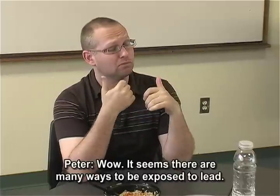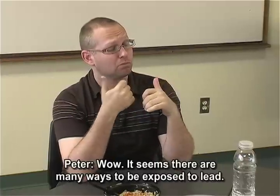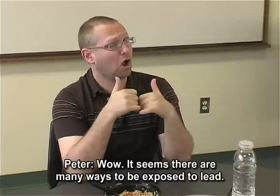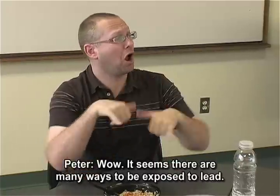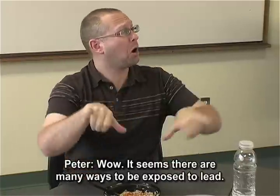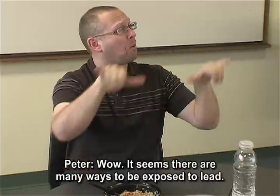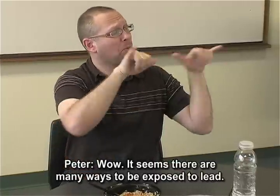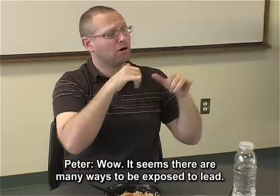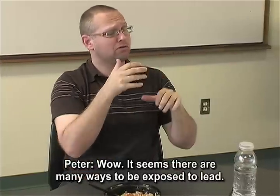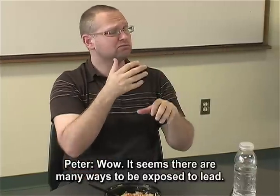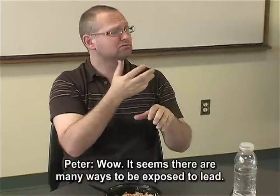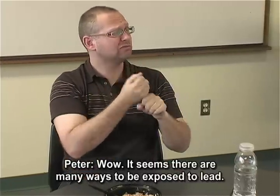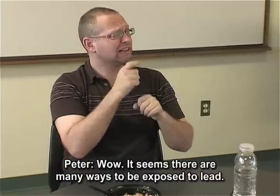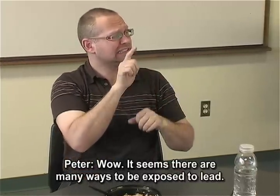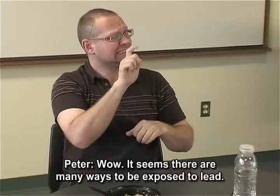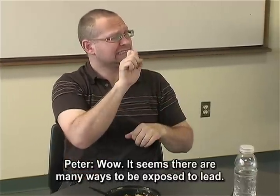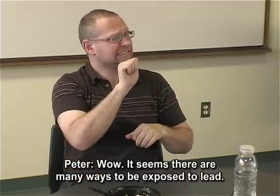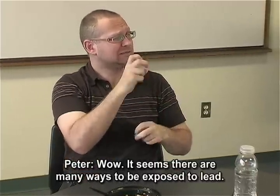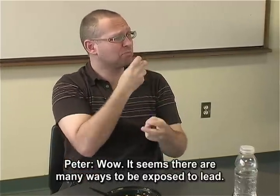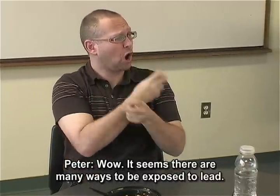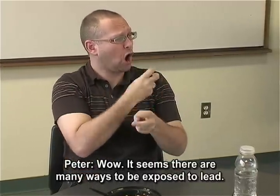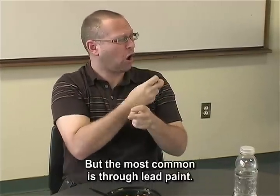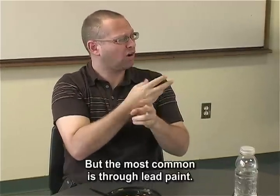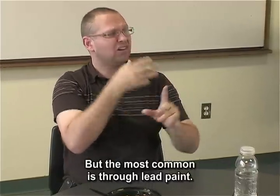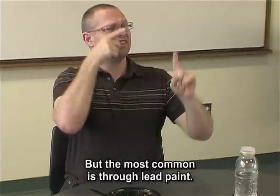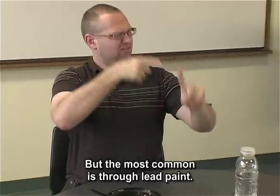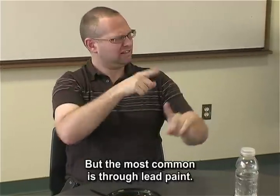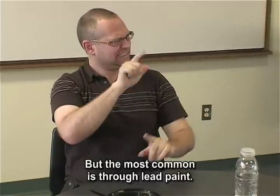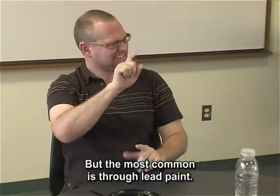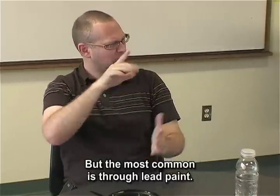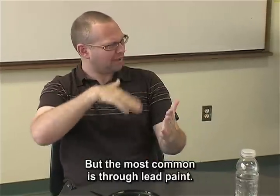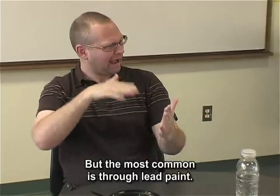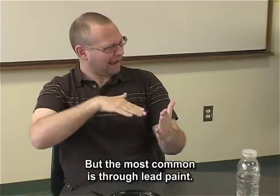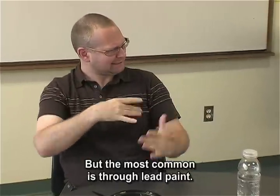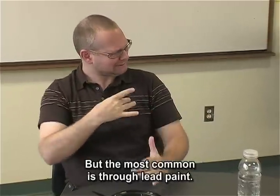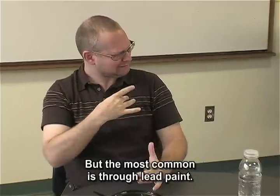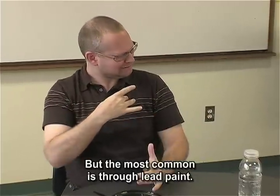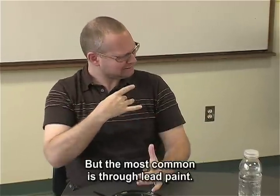ways to be exposed to lead. But, the most common is through lead paint.